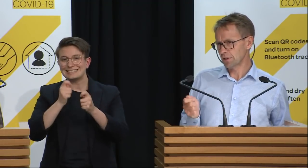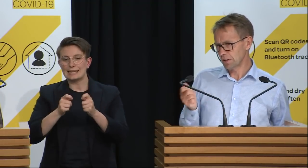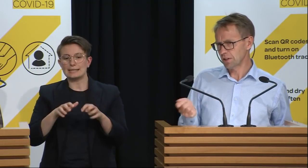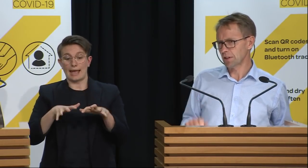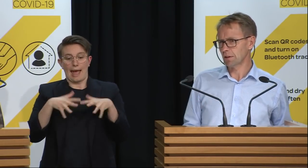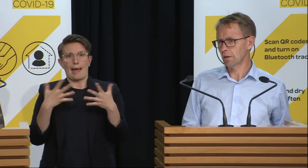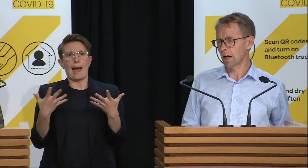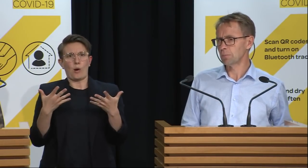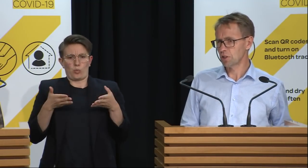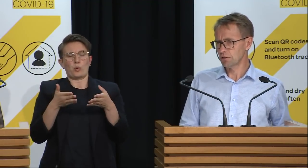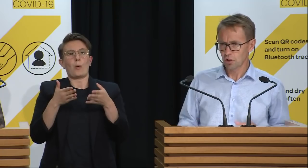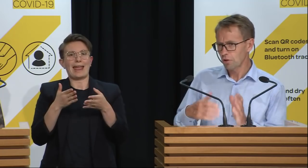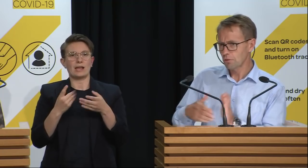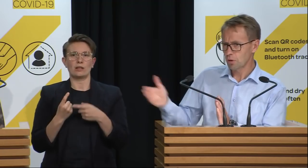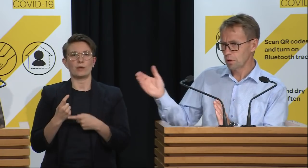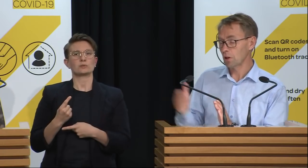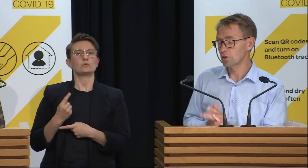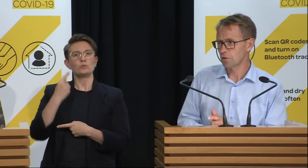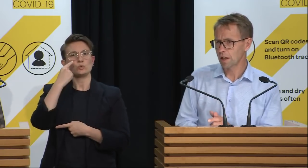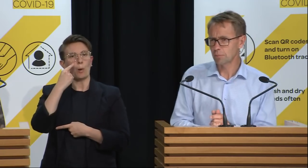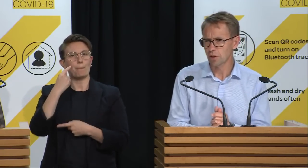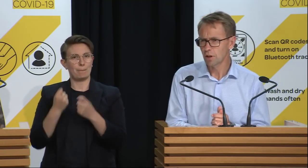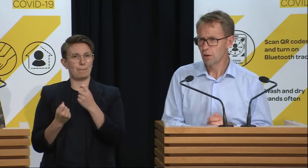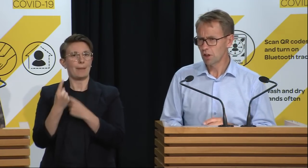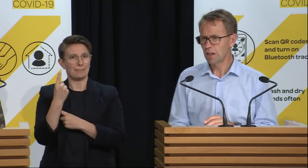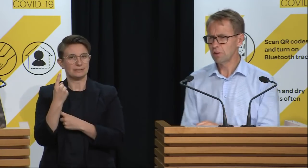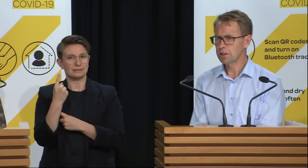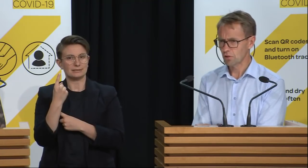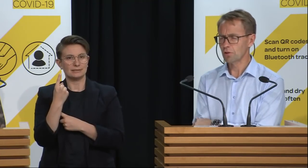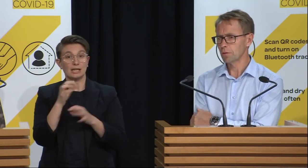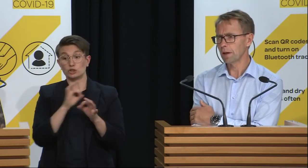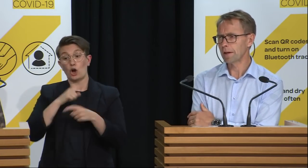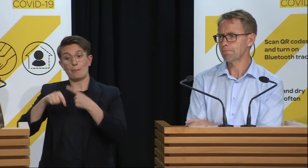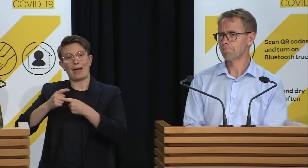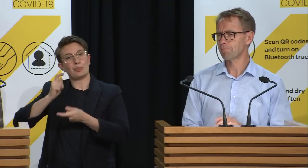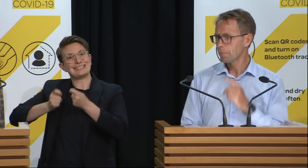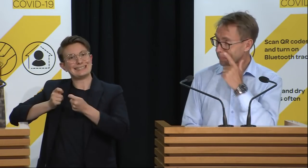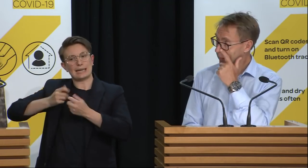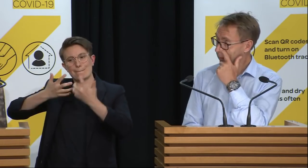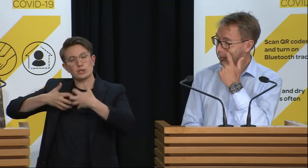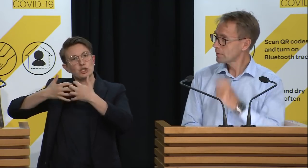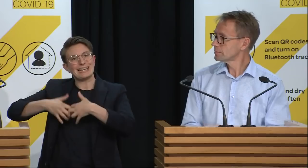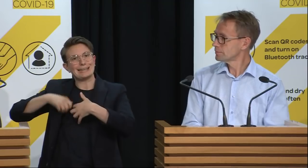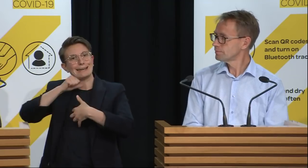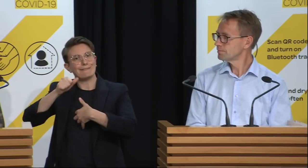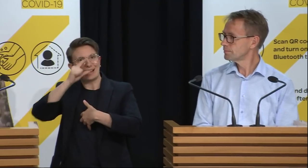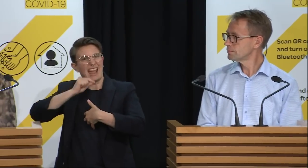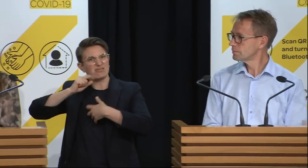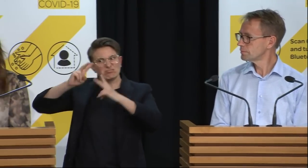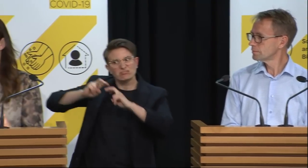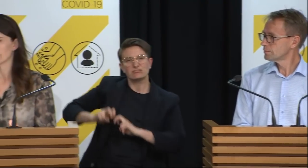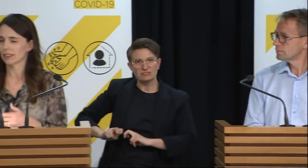the testing machine, where it goes through the lab. So we don't have any concerns about that. But we can undertake serology as well.